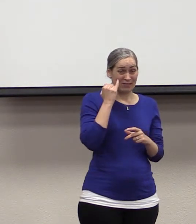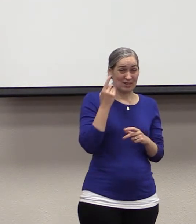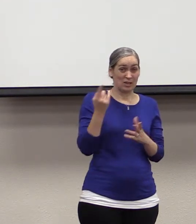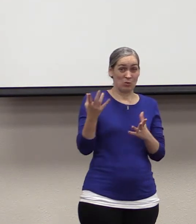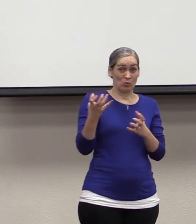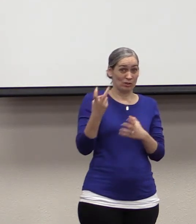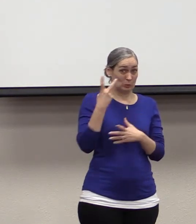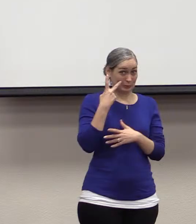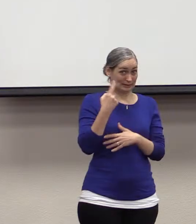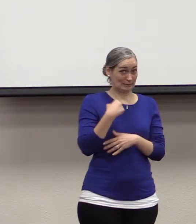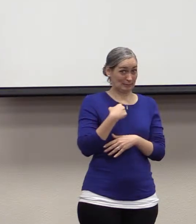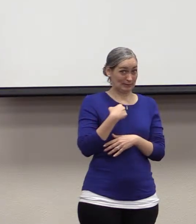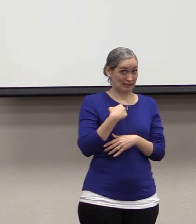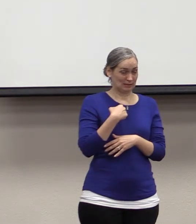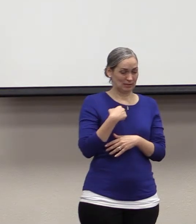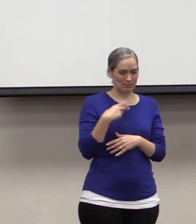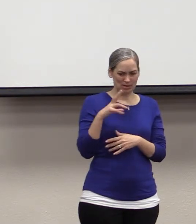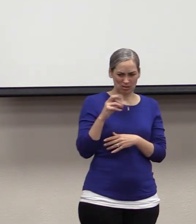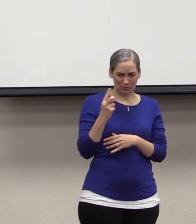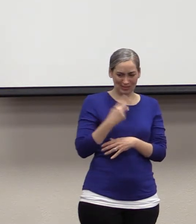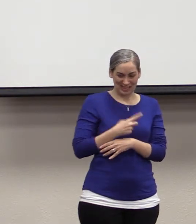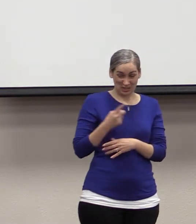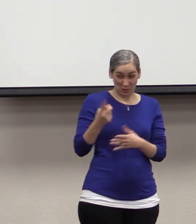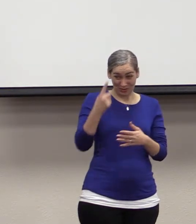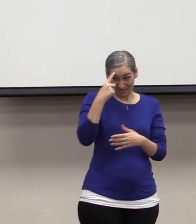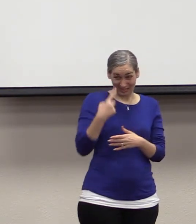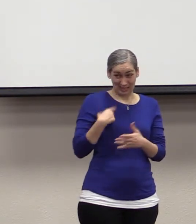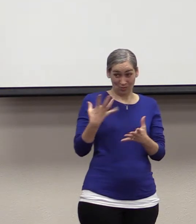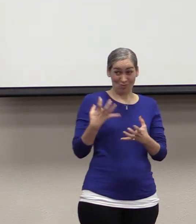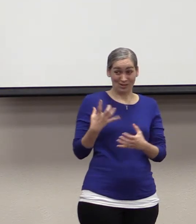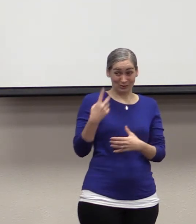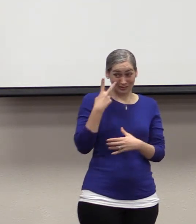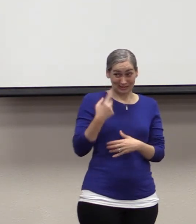wants to see me. And it's been 30 days. Do you think he wants to see me?